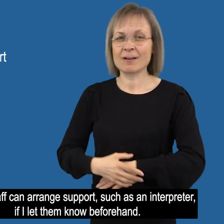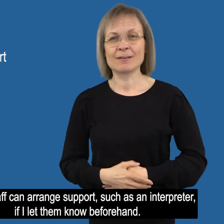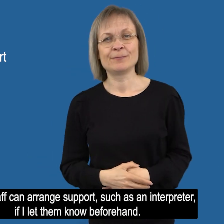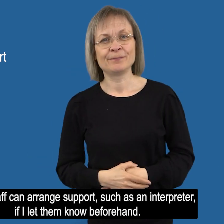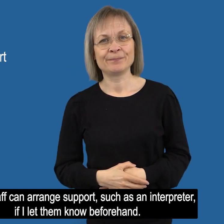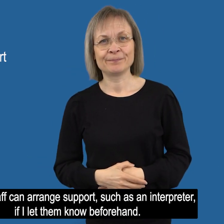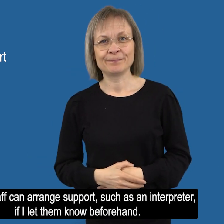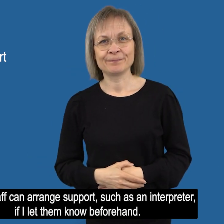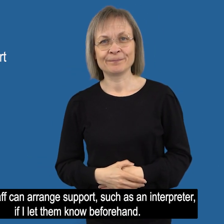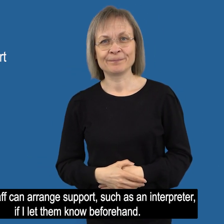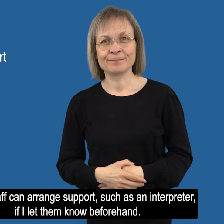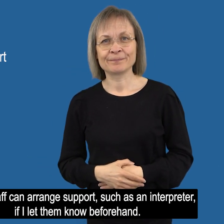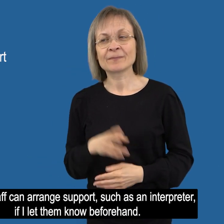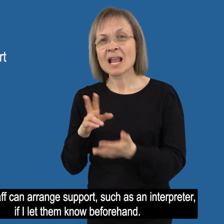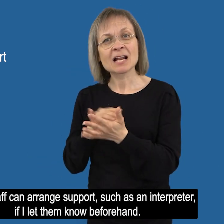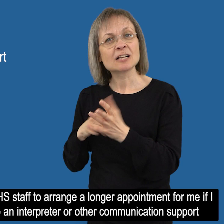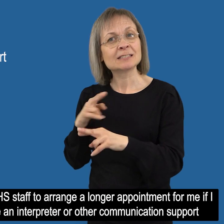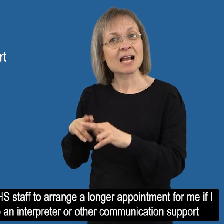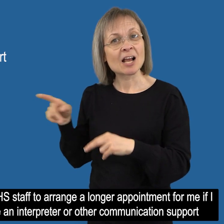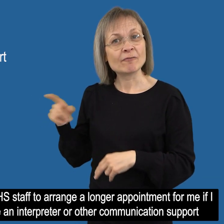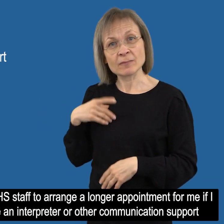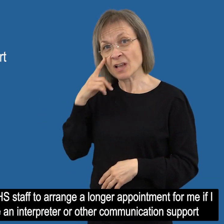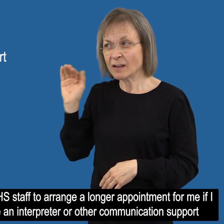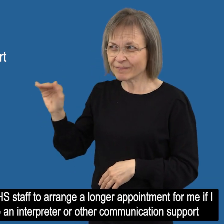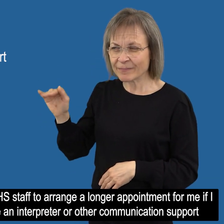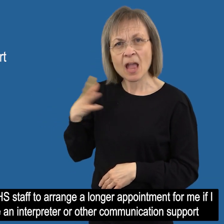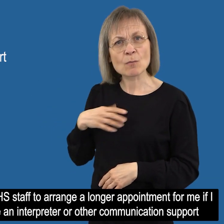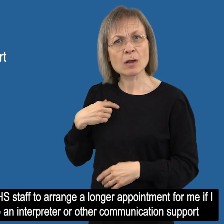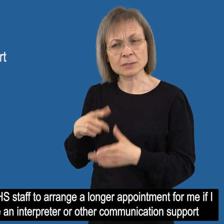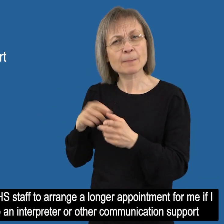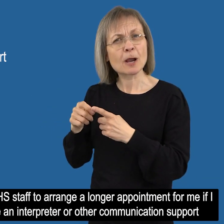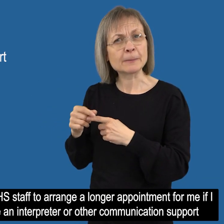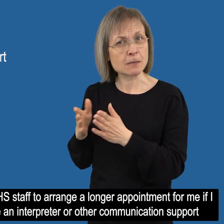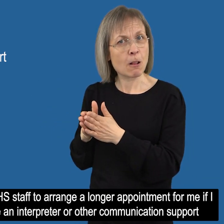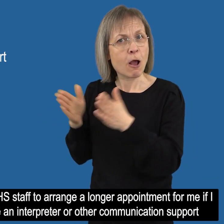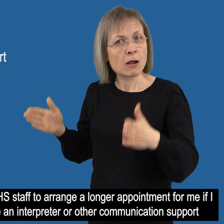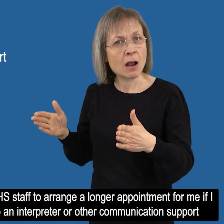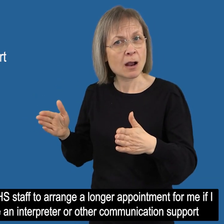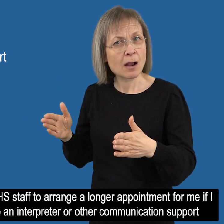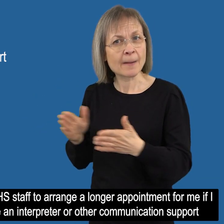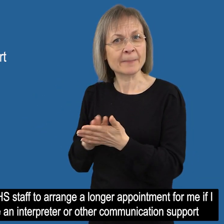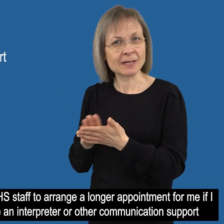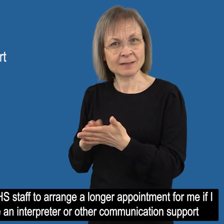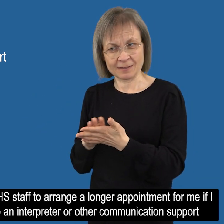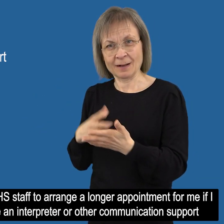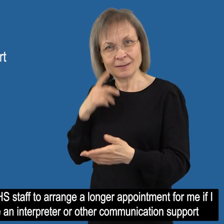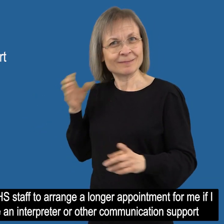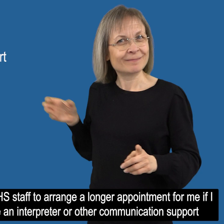NHS staff can arrange support, such as an interpreter, if I let them know beforehand. I can ask NHS staff